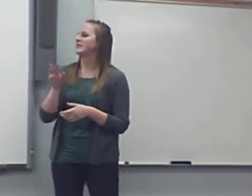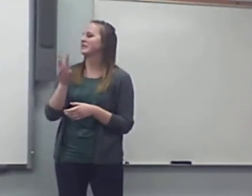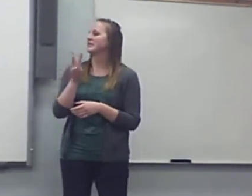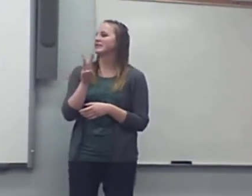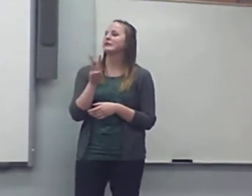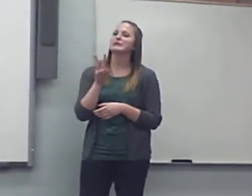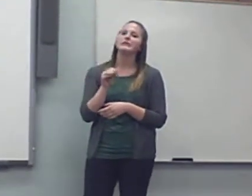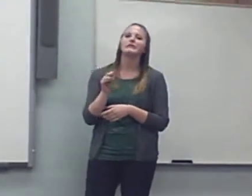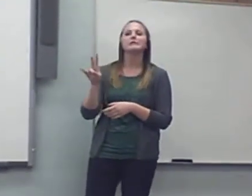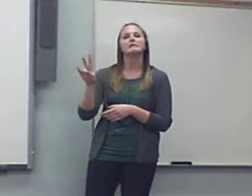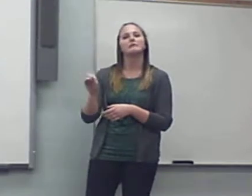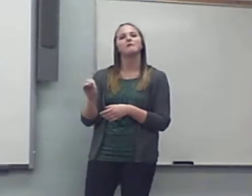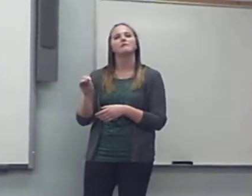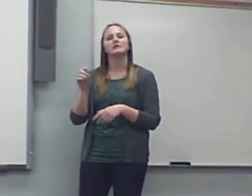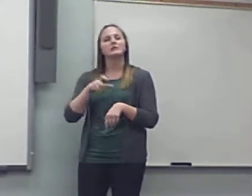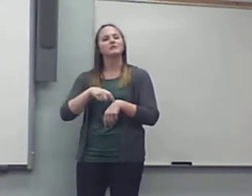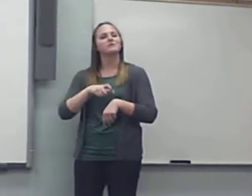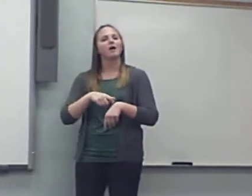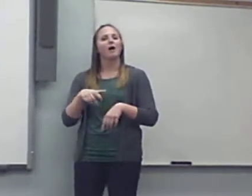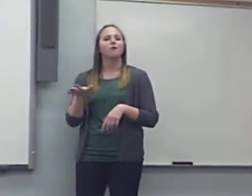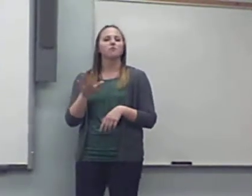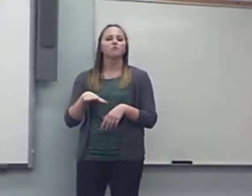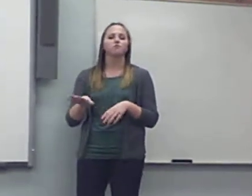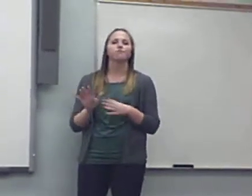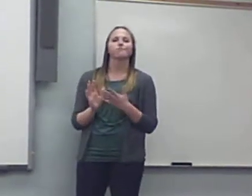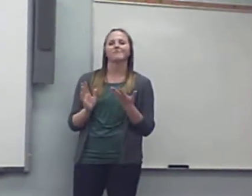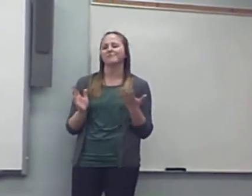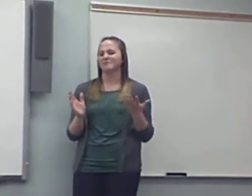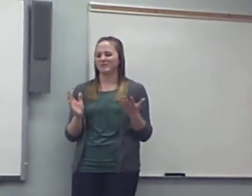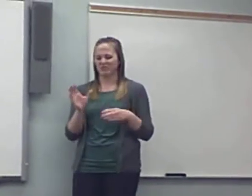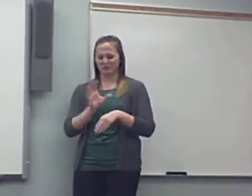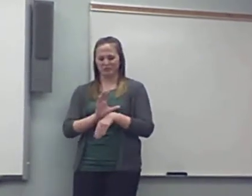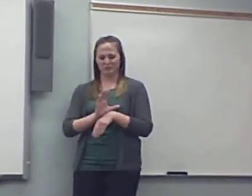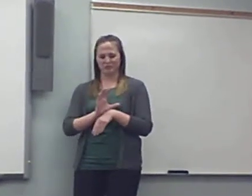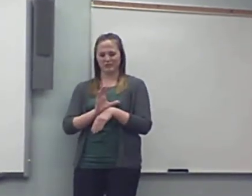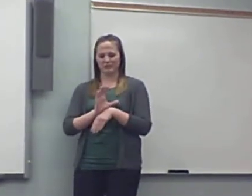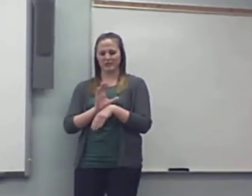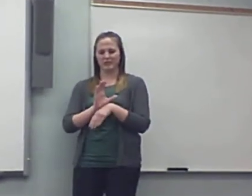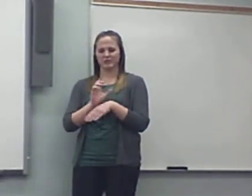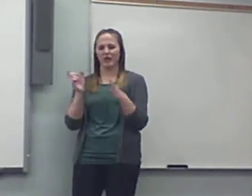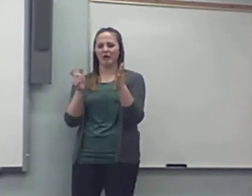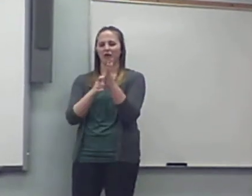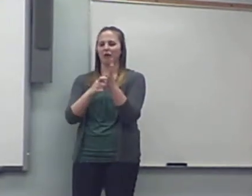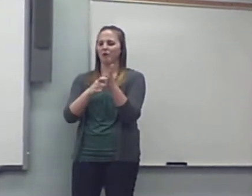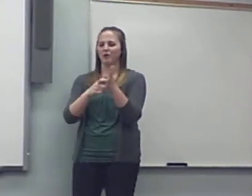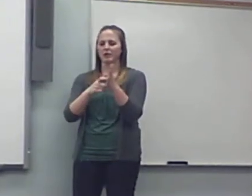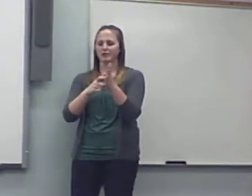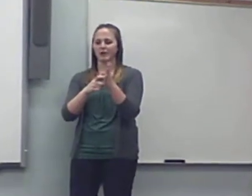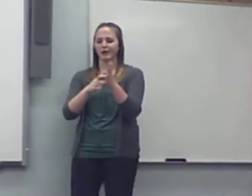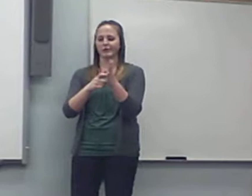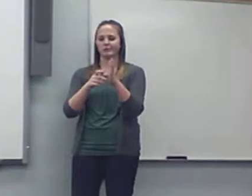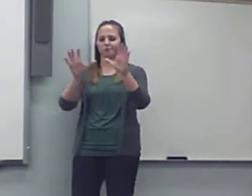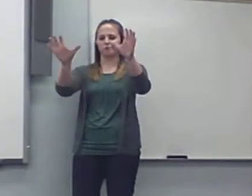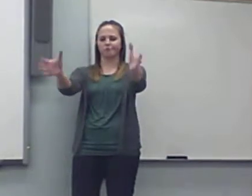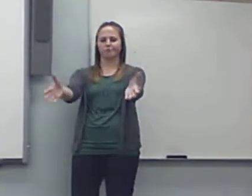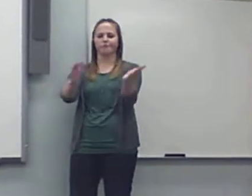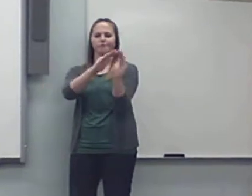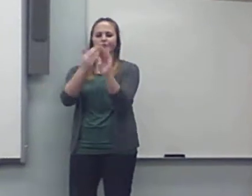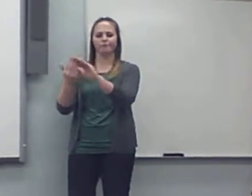and 80s and things like that, churches weren't really recognizing deaf people as a community and a culture that needed to have access. They were